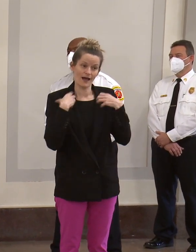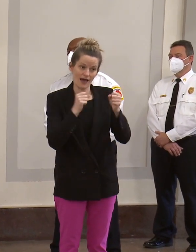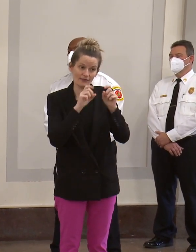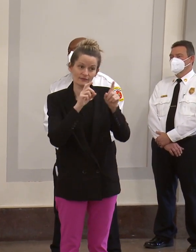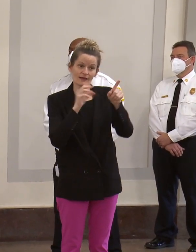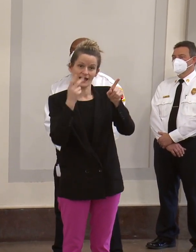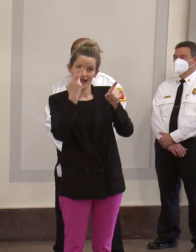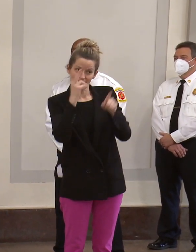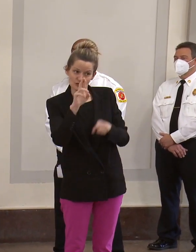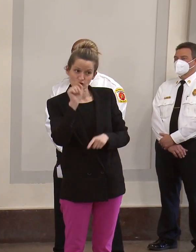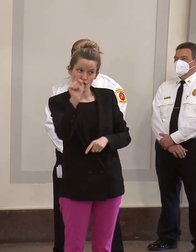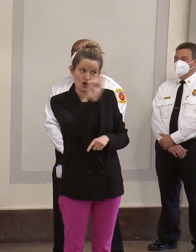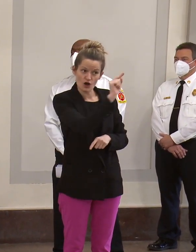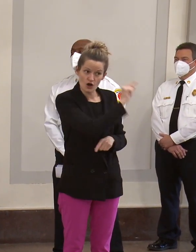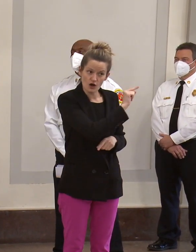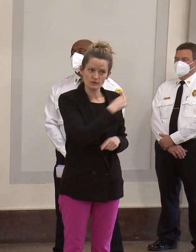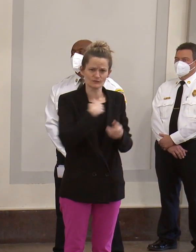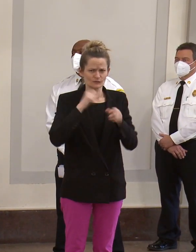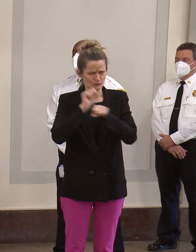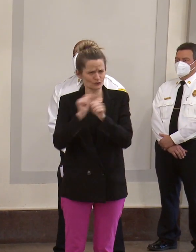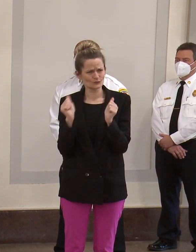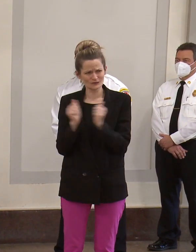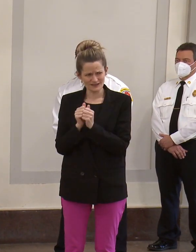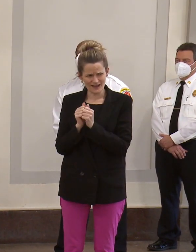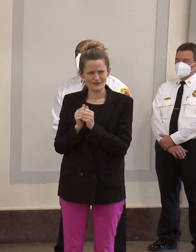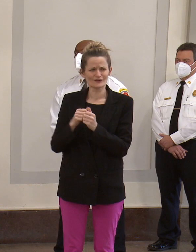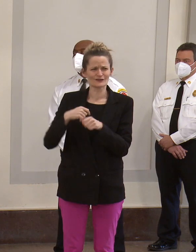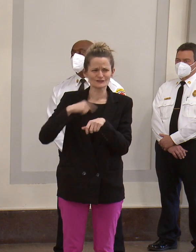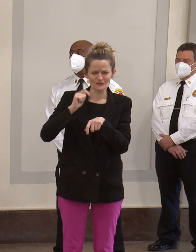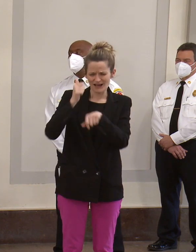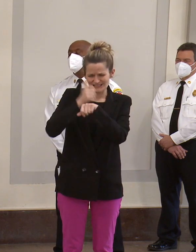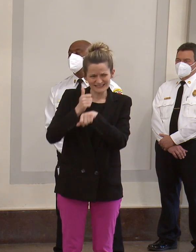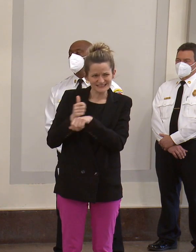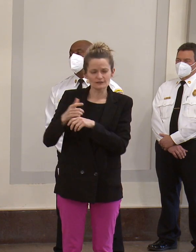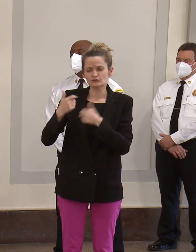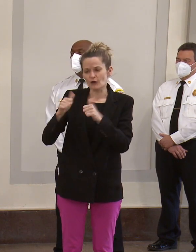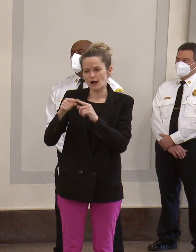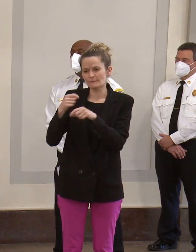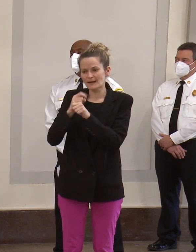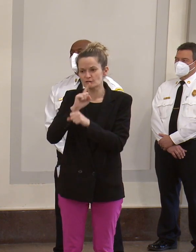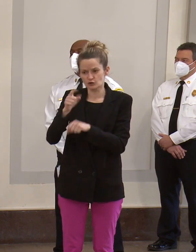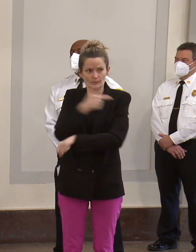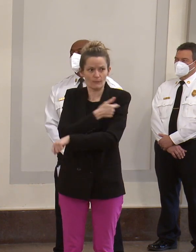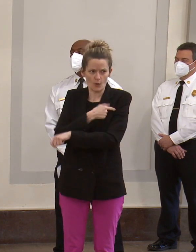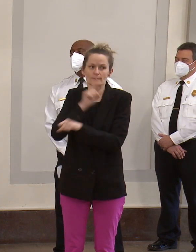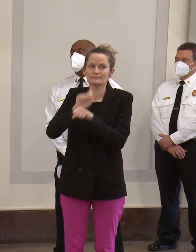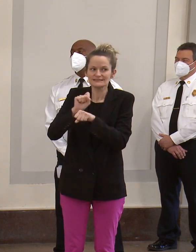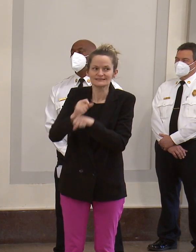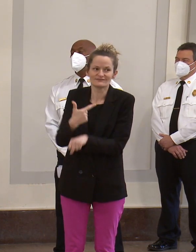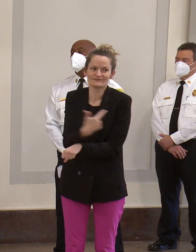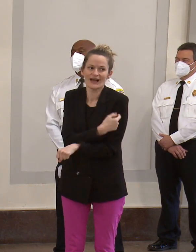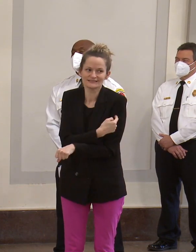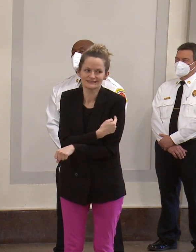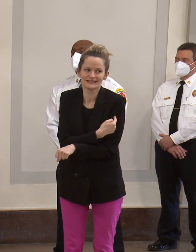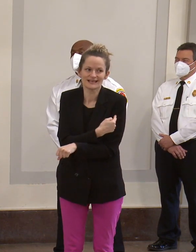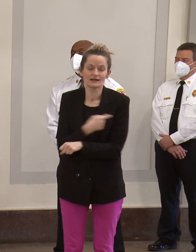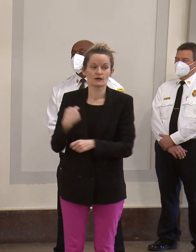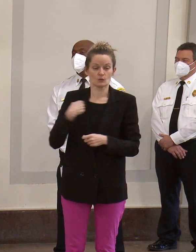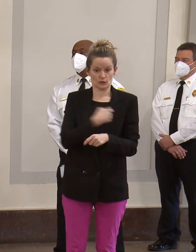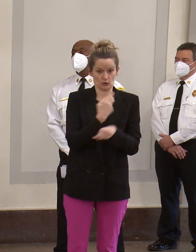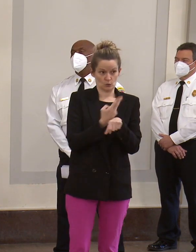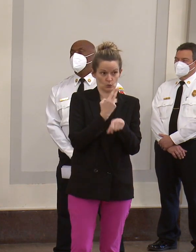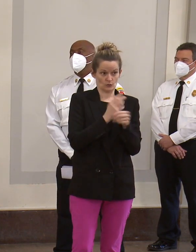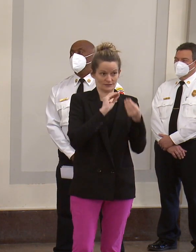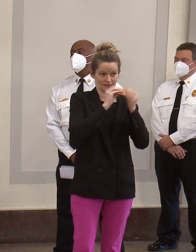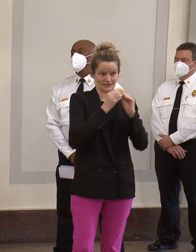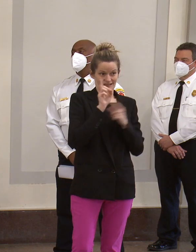sure that we're getting more of our employees vaccinated. As we said when we announced this last week, we're going to use the data to drive how we go further